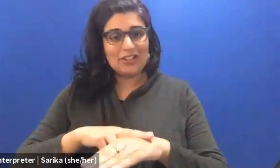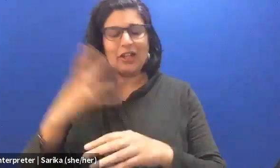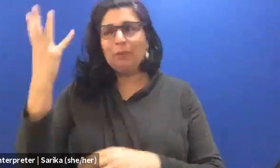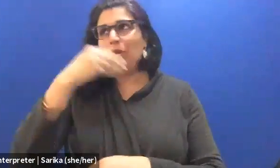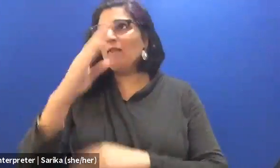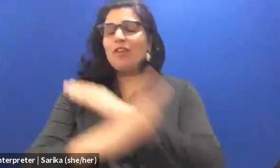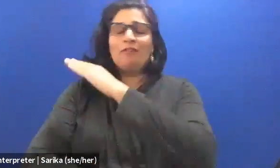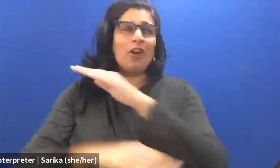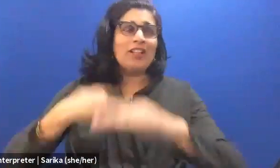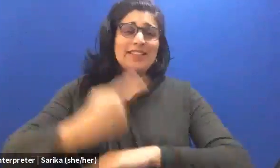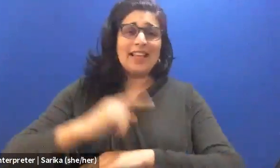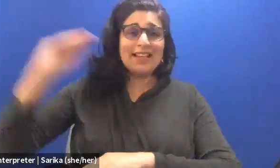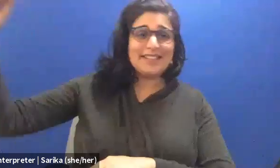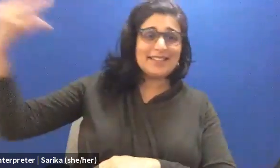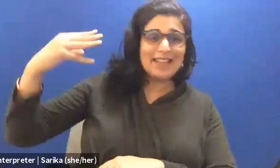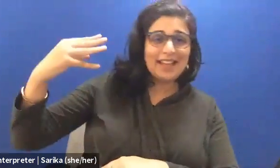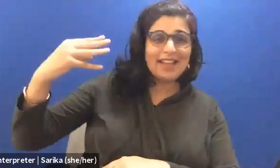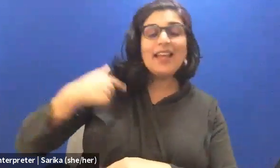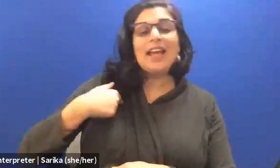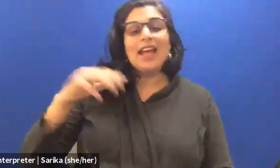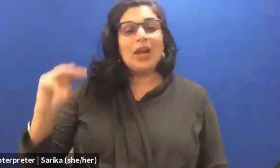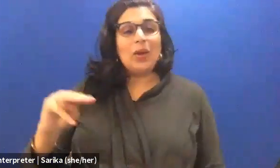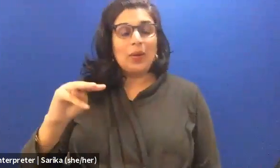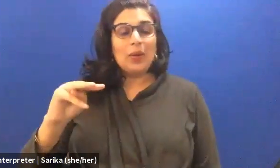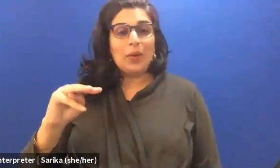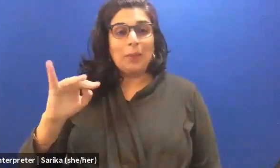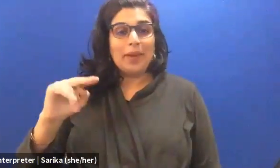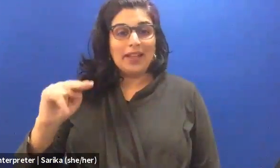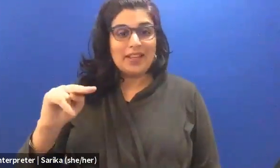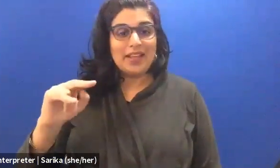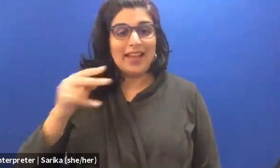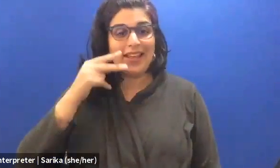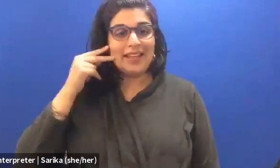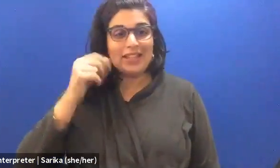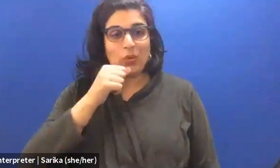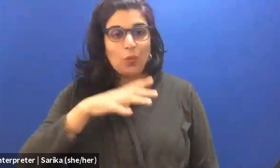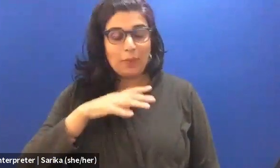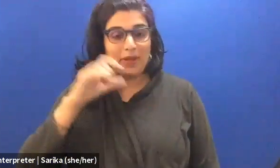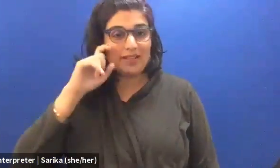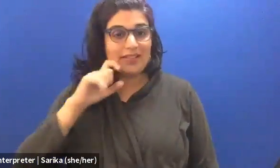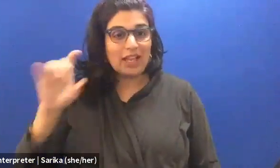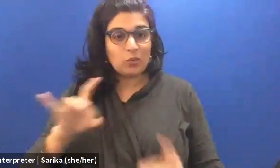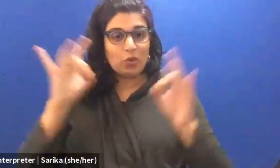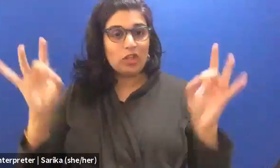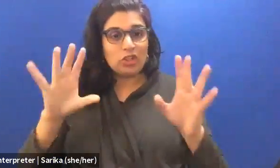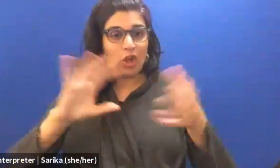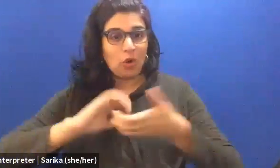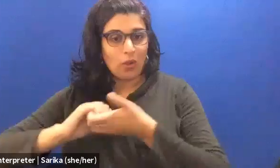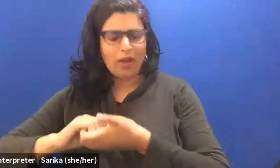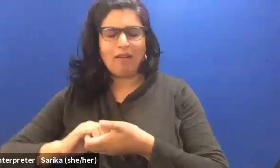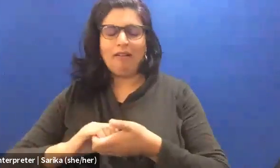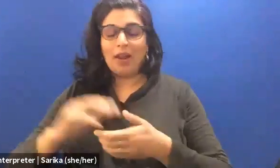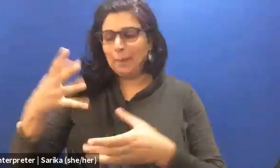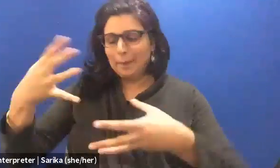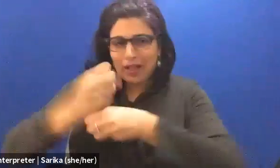shining. And I'm with the Minnesota Indian Women Sexual Assault. And I'm super excited to be having this conversation here with